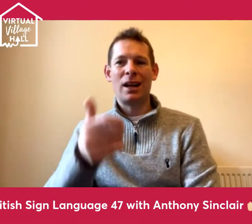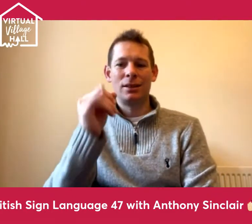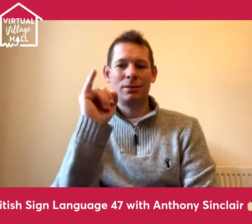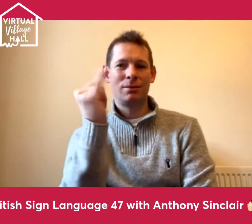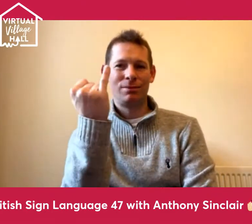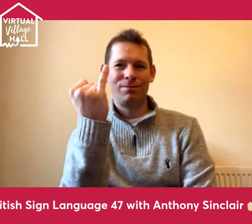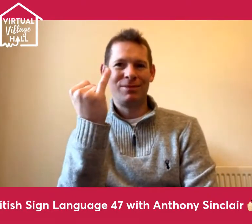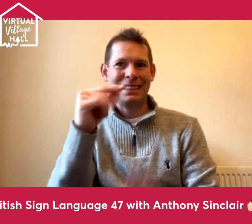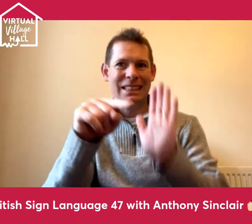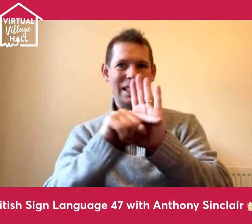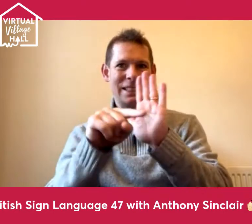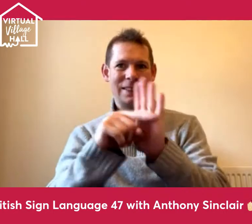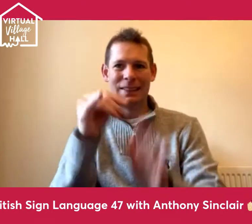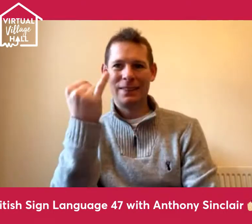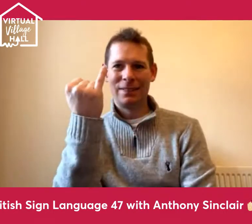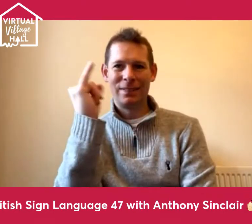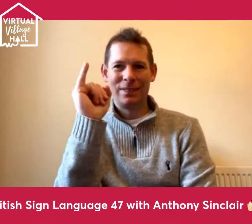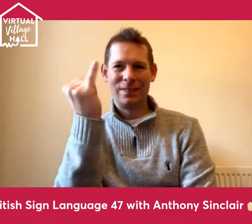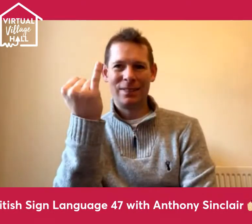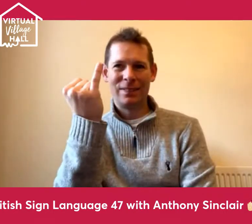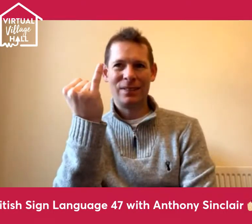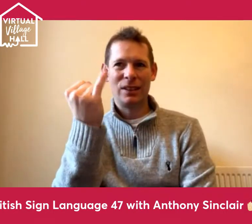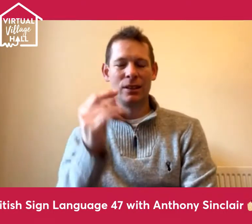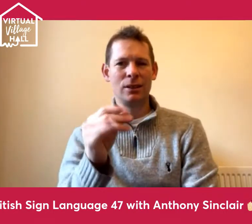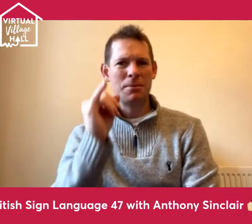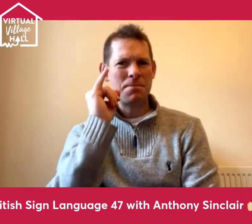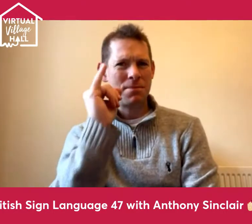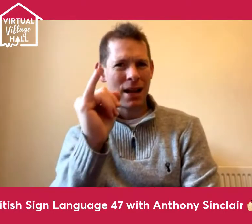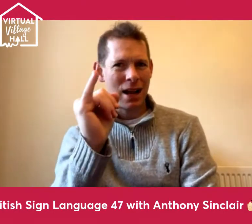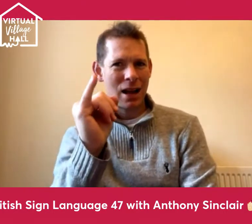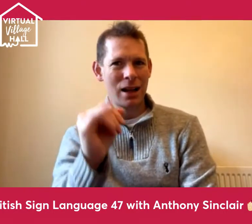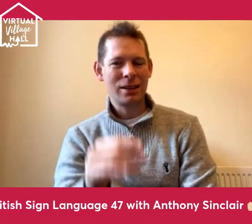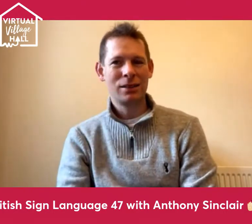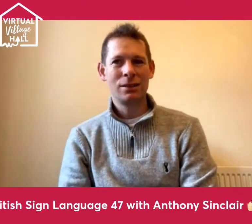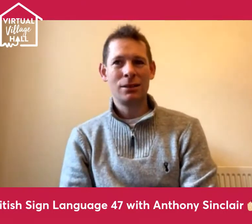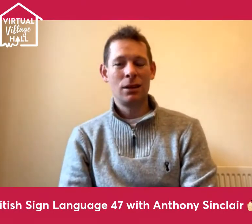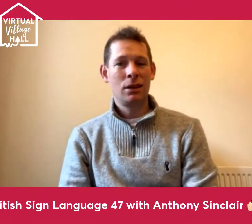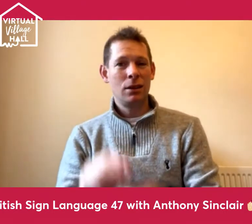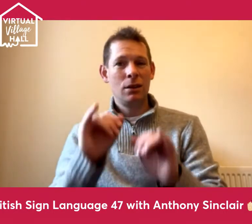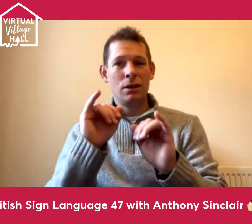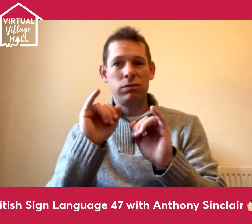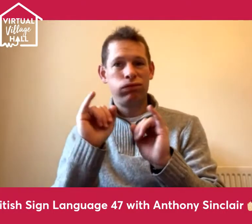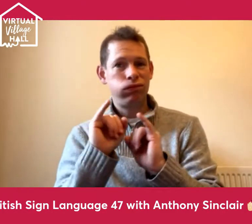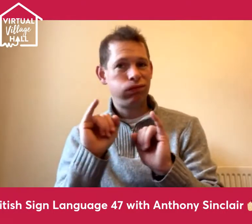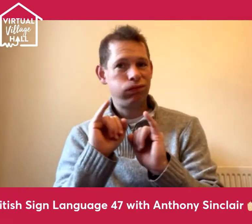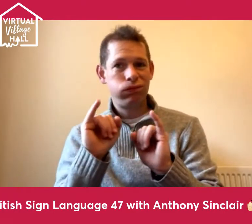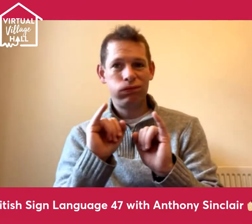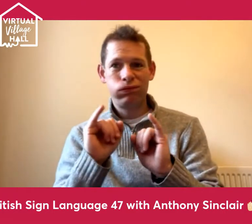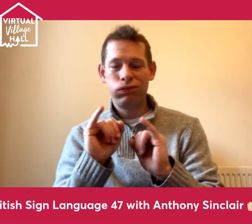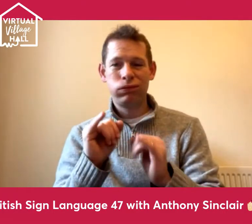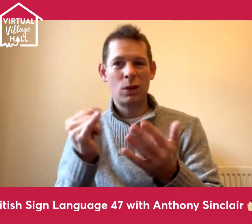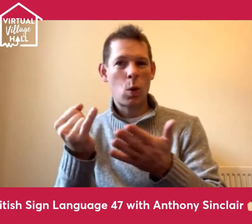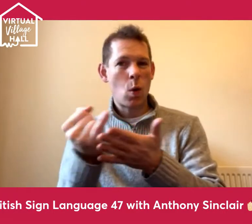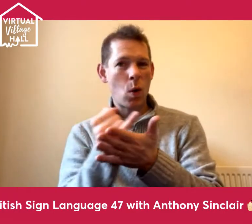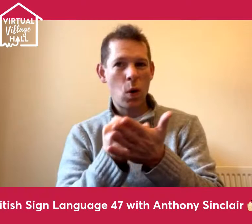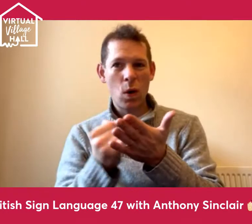best. And then the little finger, like this, signifies negativity or bad or